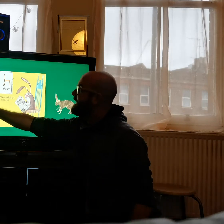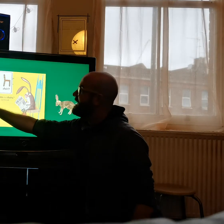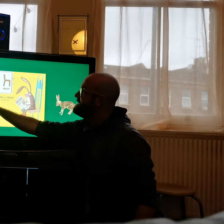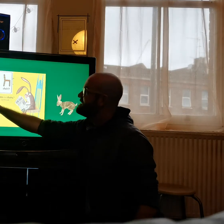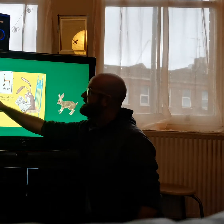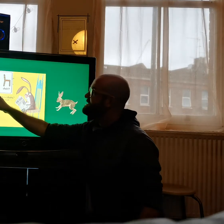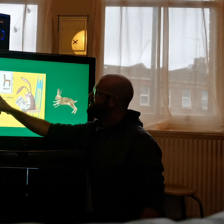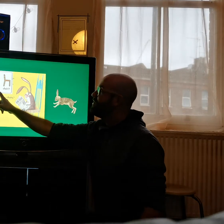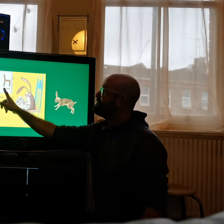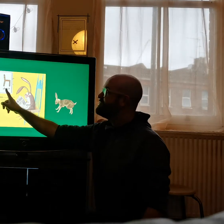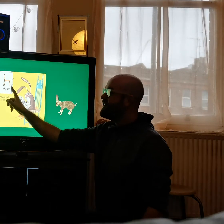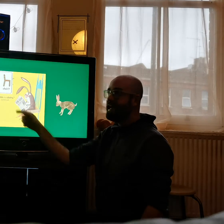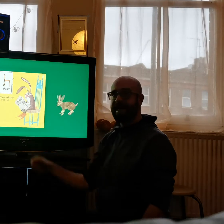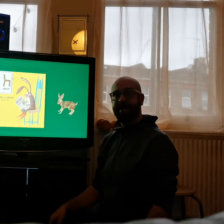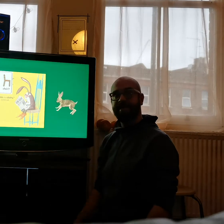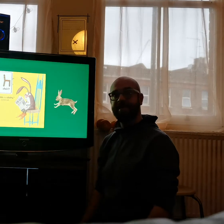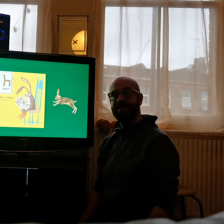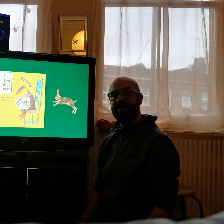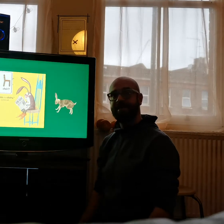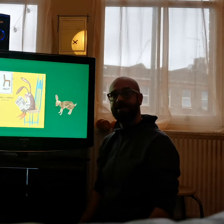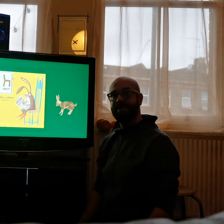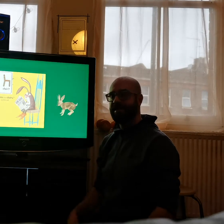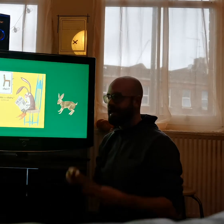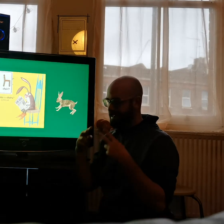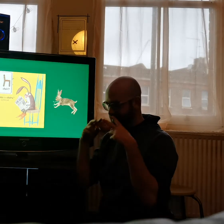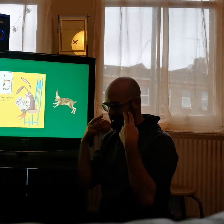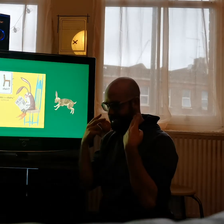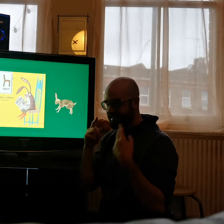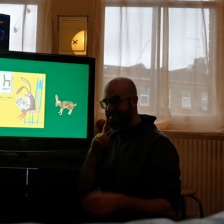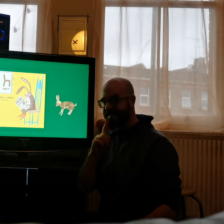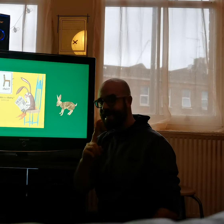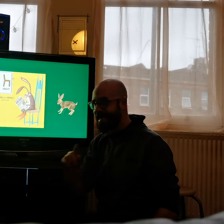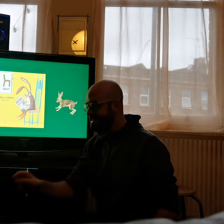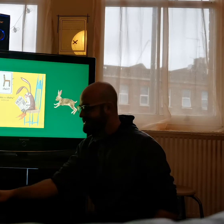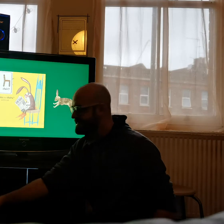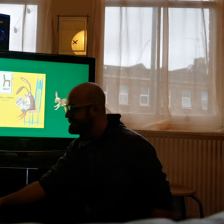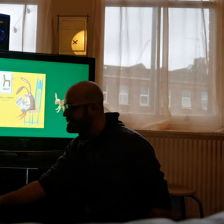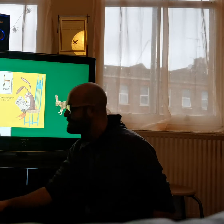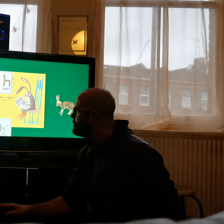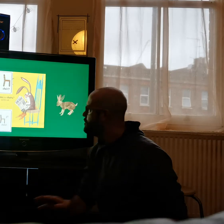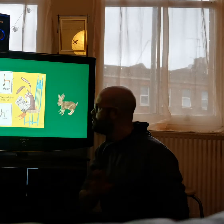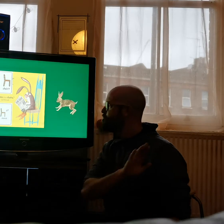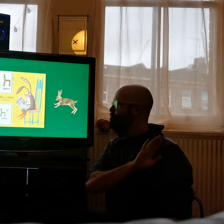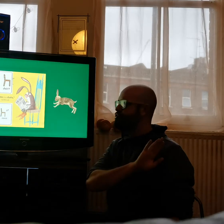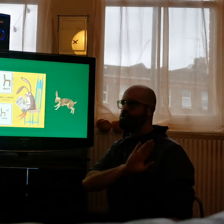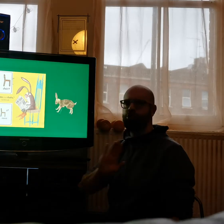I sit on chair? And the cat said, No.